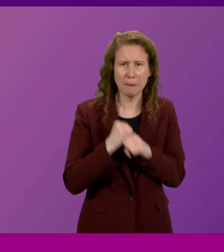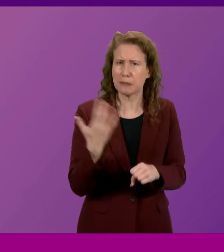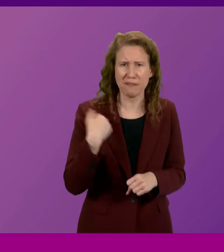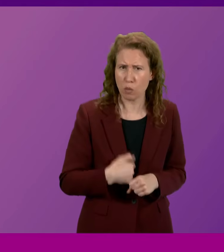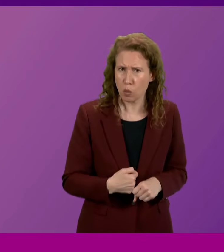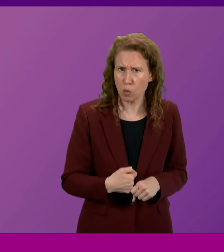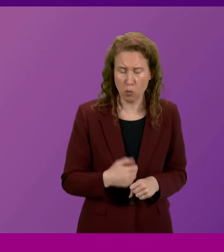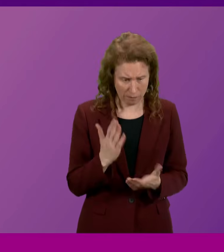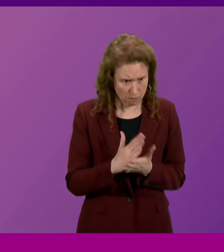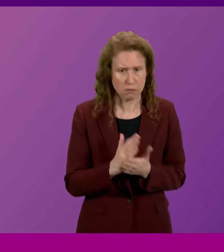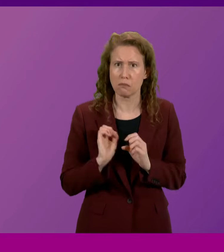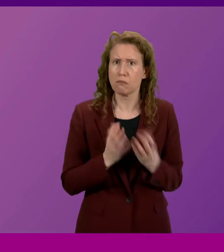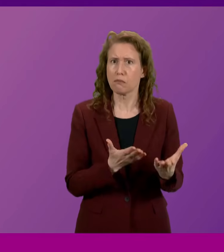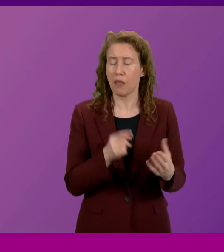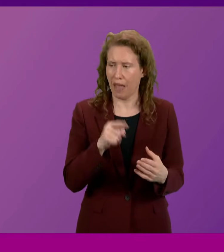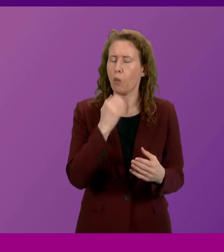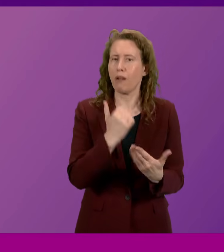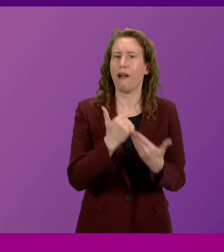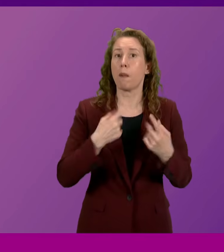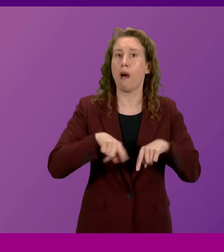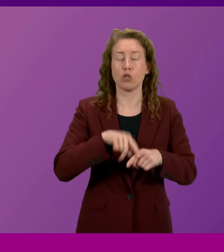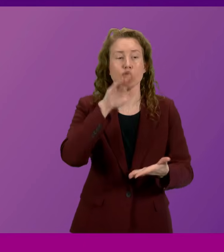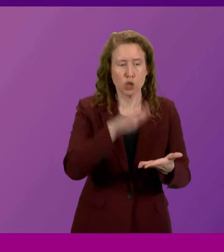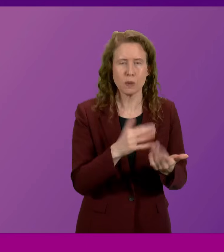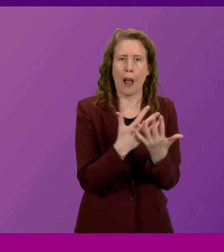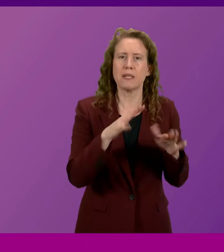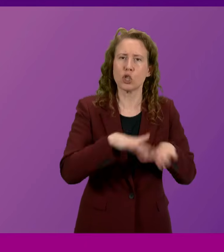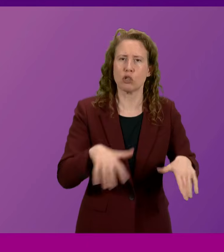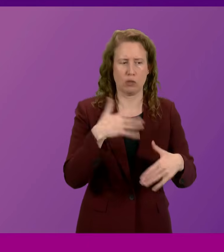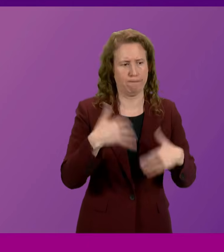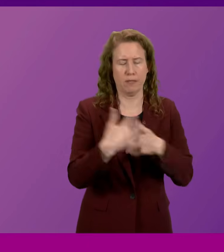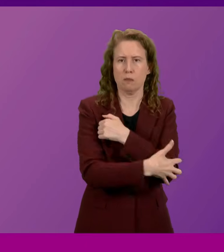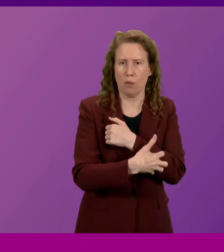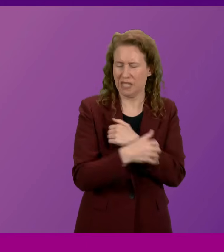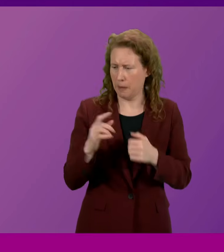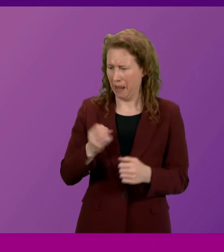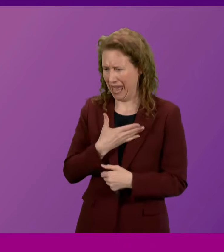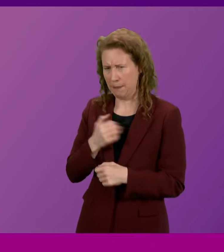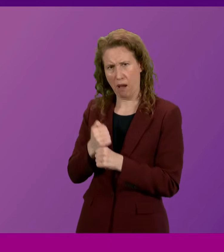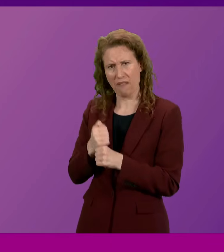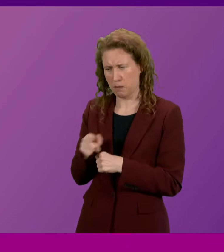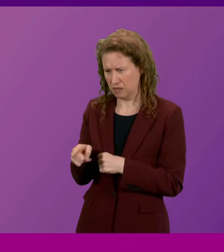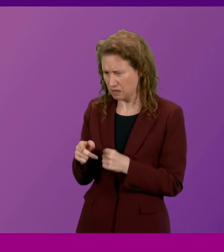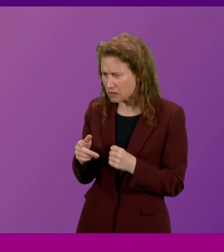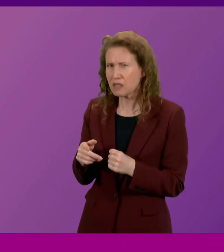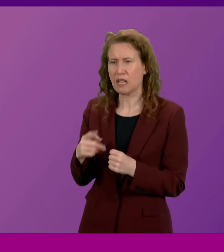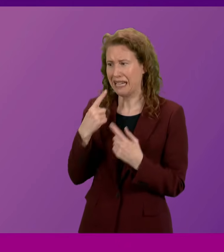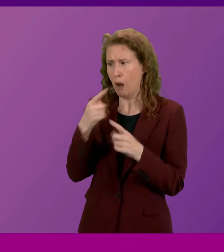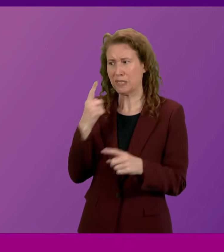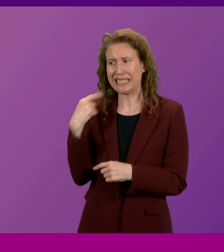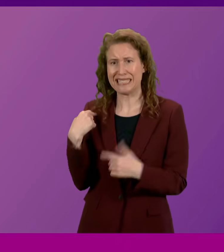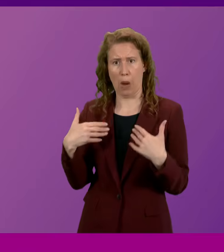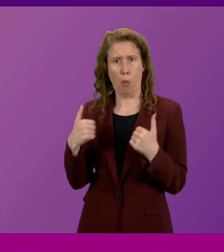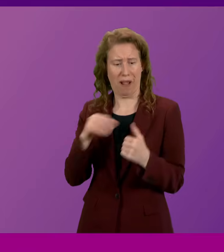taken that step, and that will help us to reduce child poverty, while the Labour government acts, with the welfare changes announced yesterday,